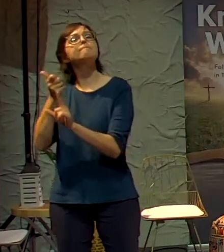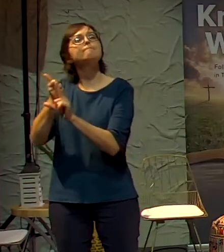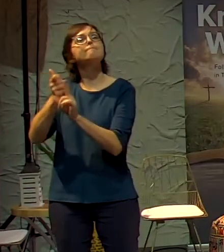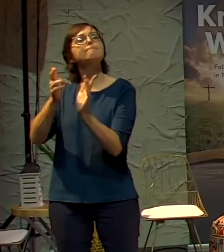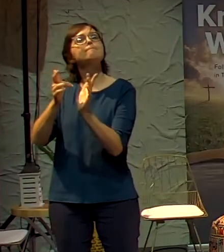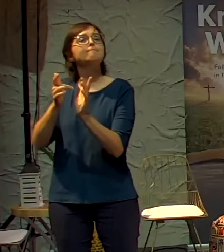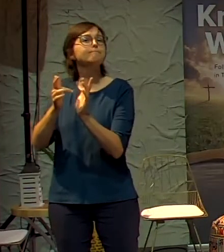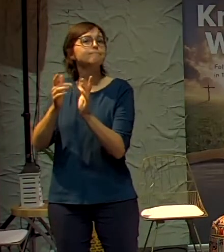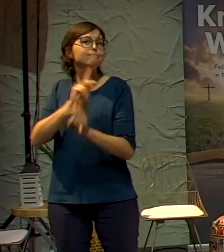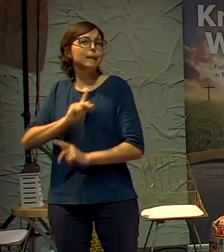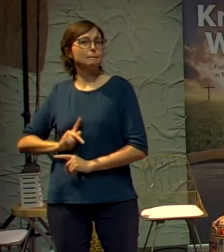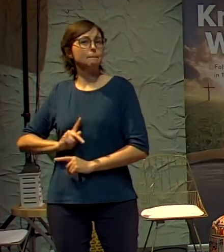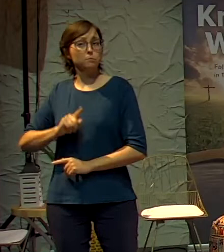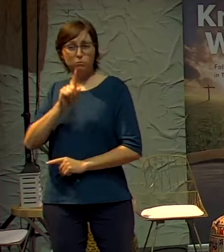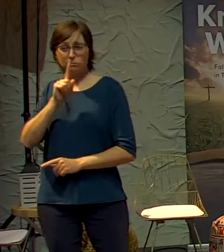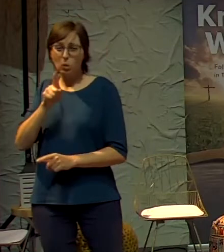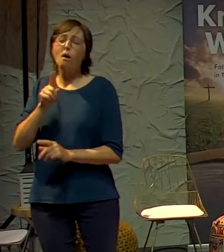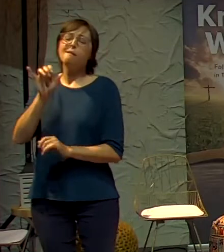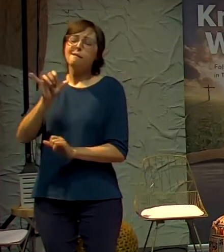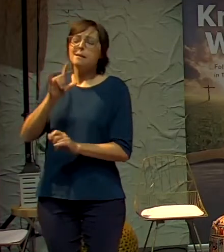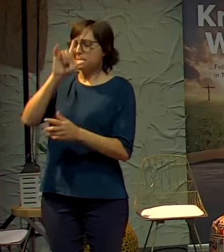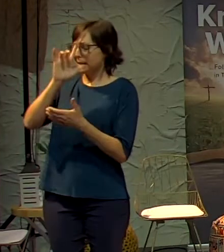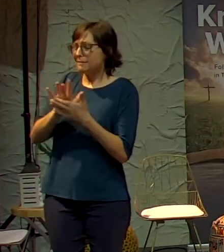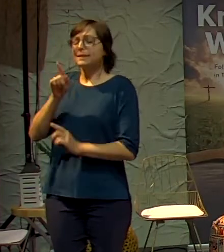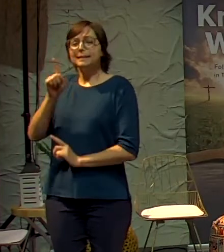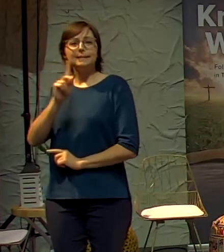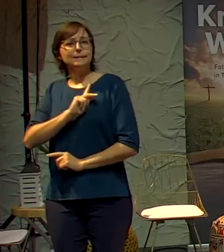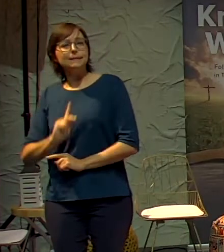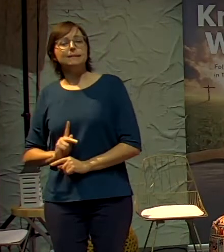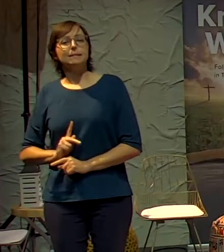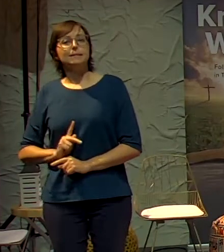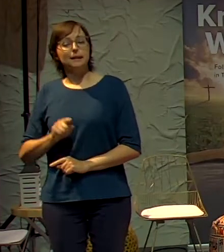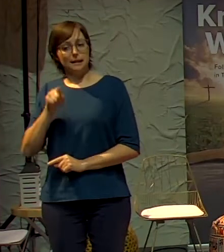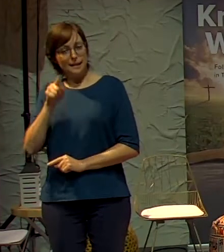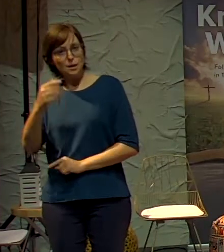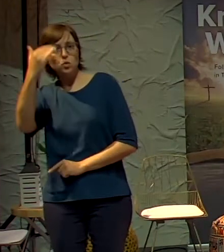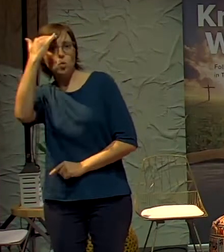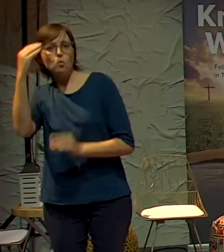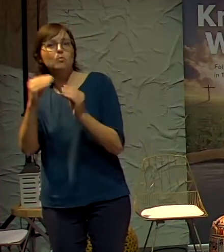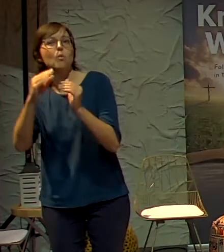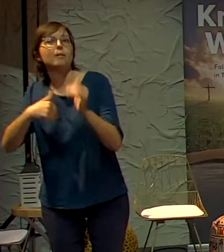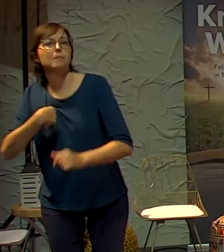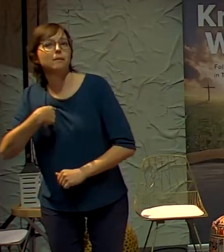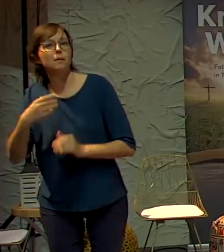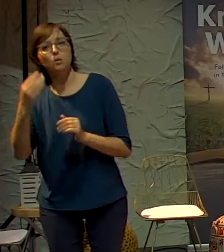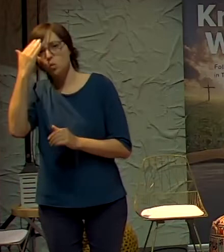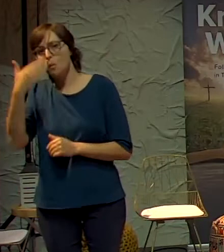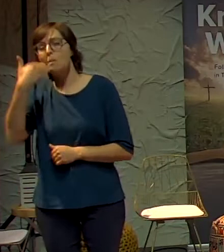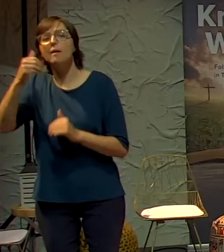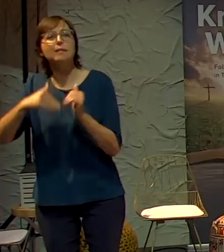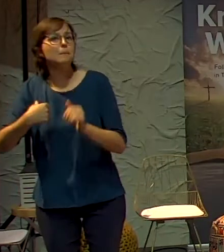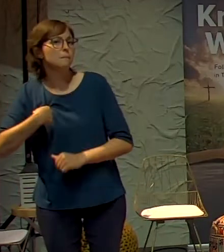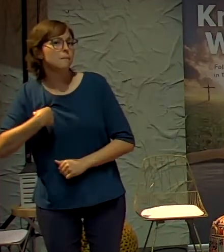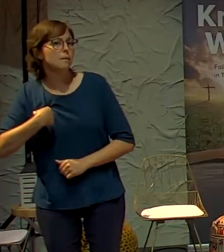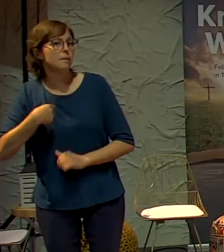that, he knows better than I what needs to happen. He knows me better than I know